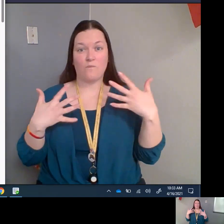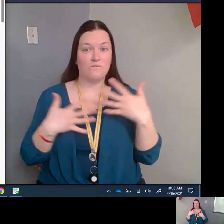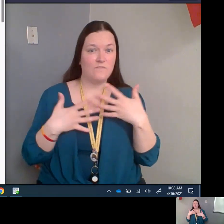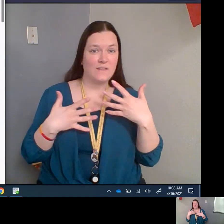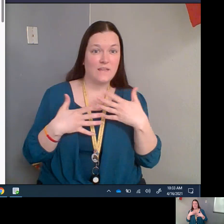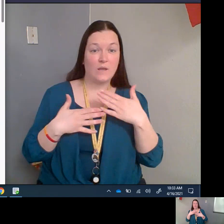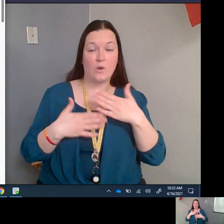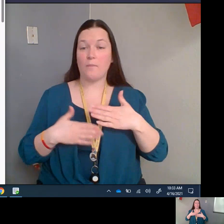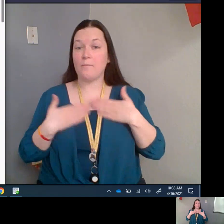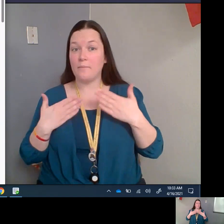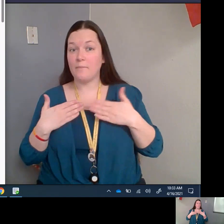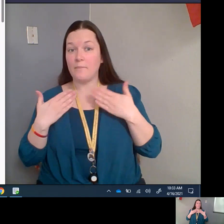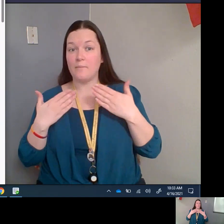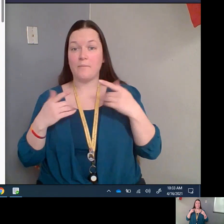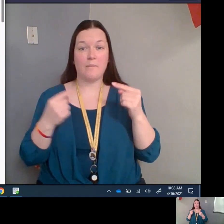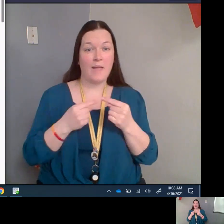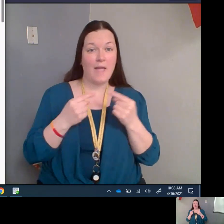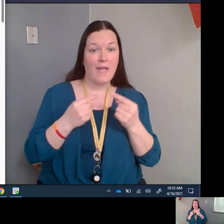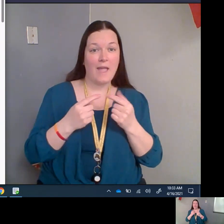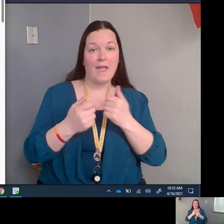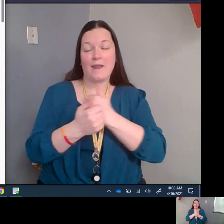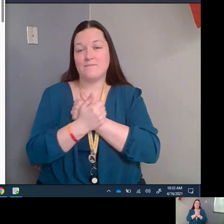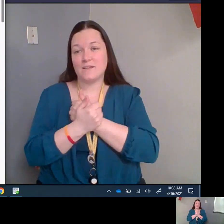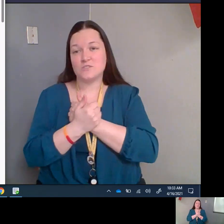pleasure, pain, and affection.